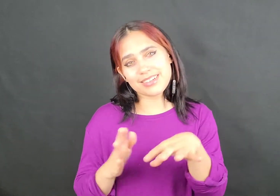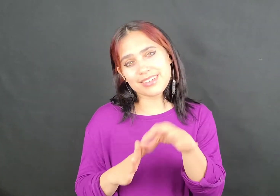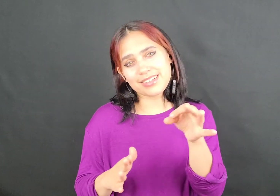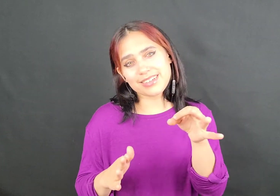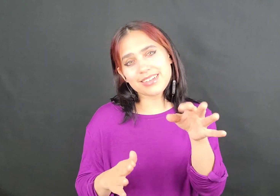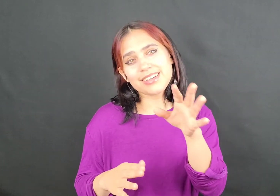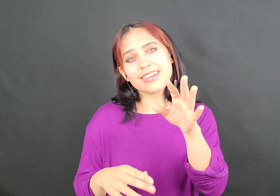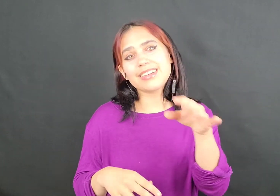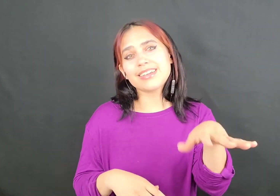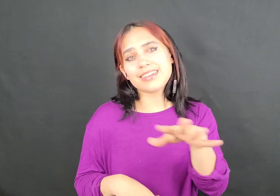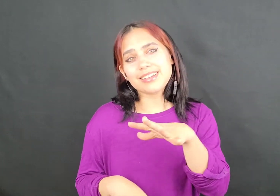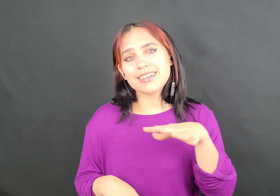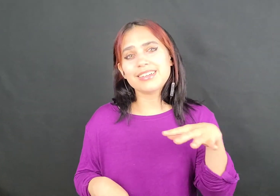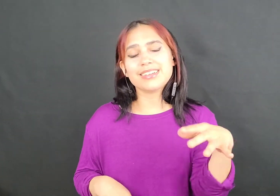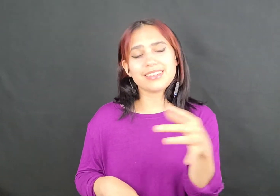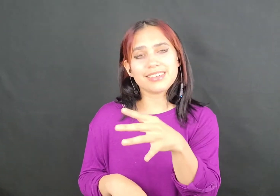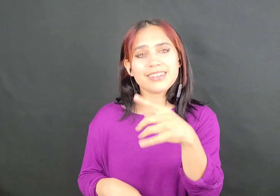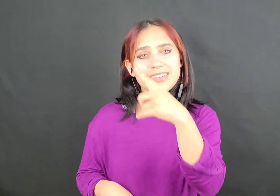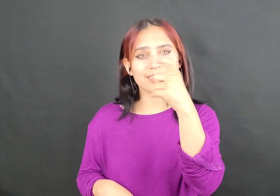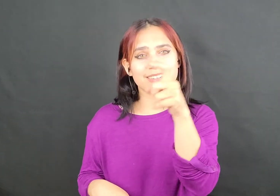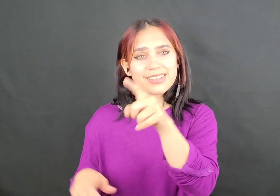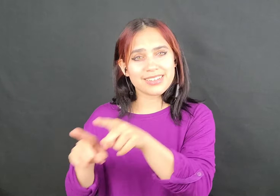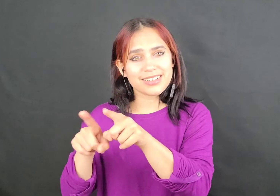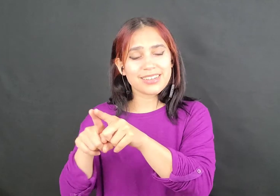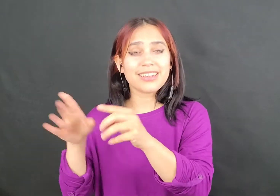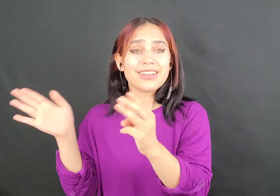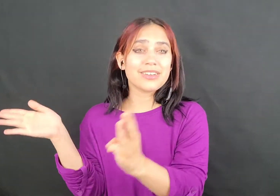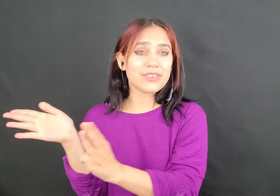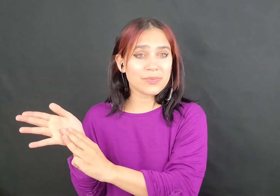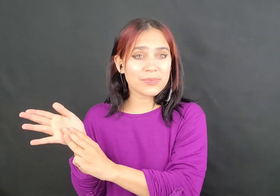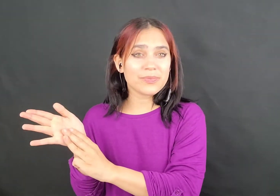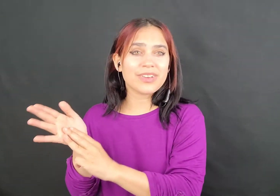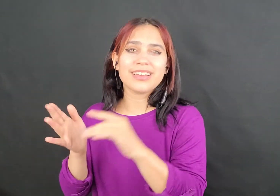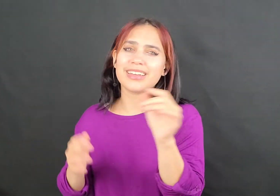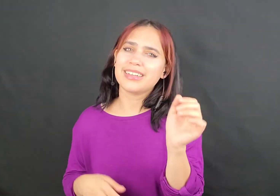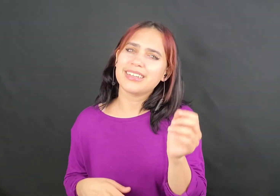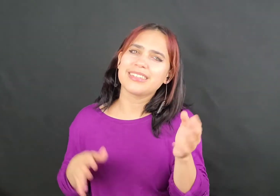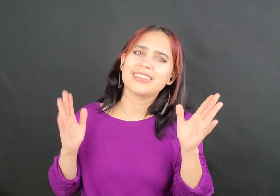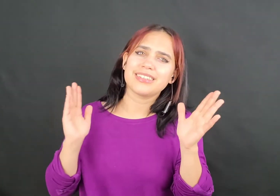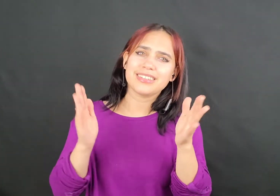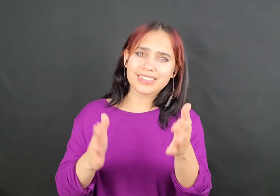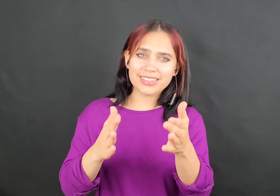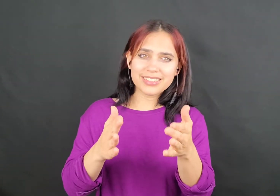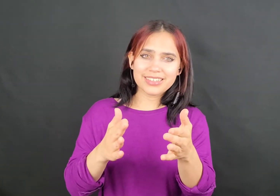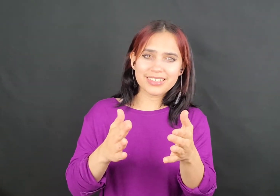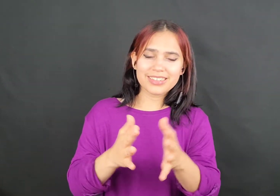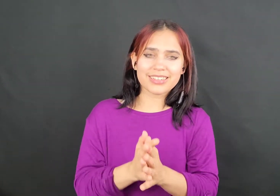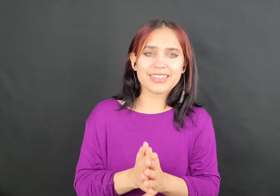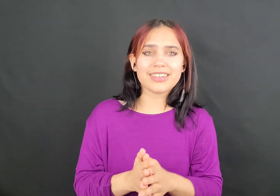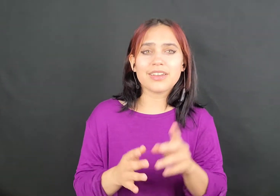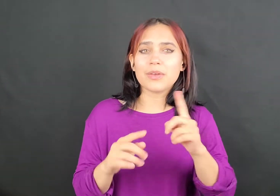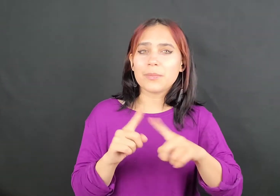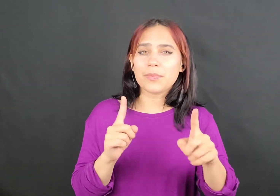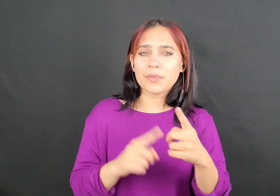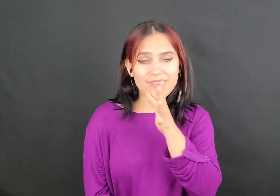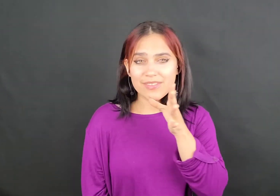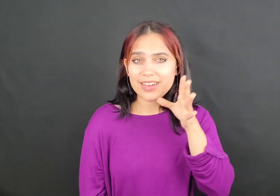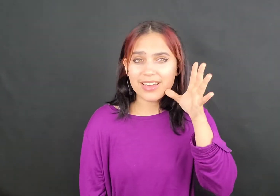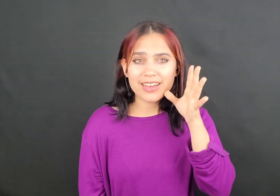description of St. Michael's Cave says, "It is narrow at its entrance, but wide within, like a pitcher," while a third